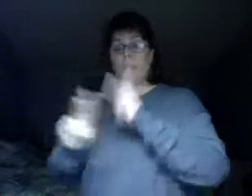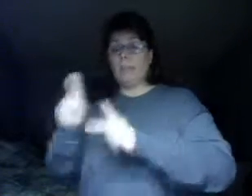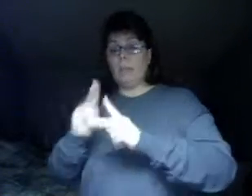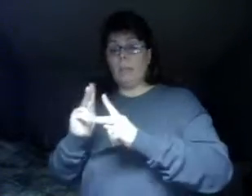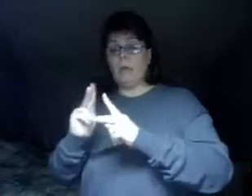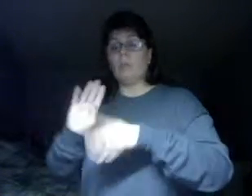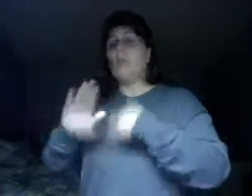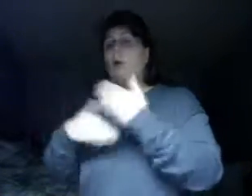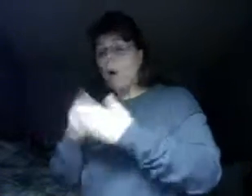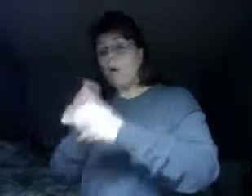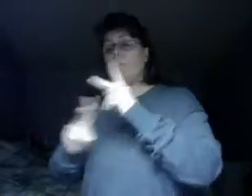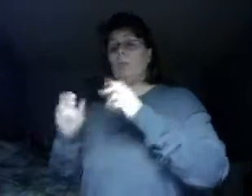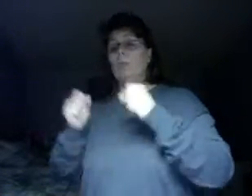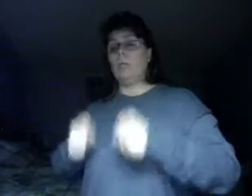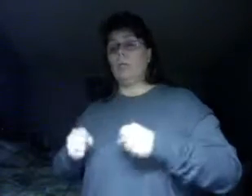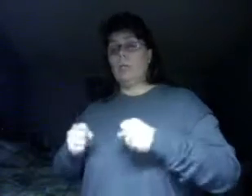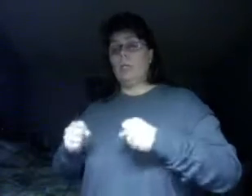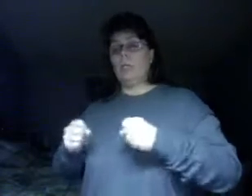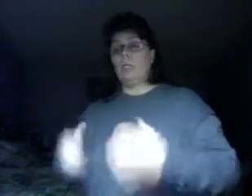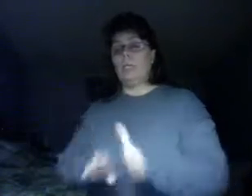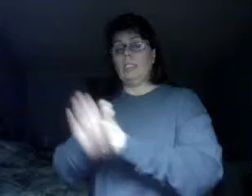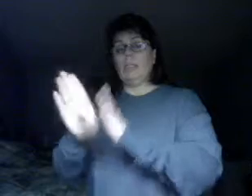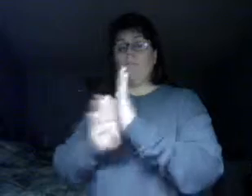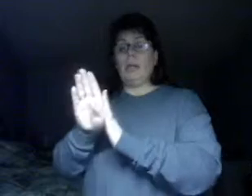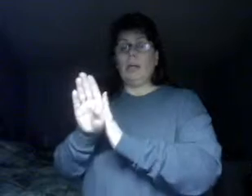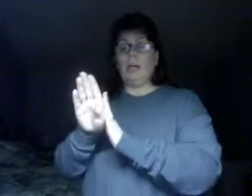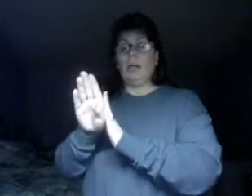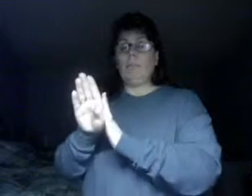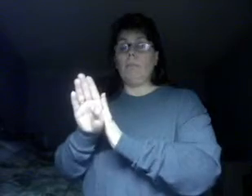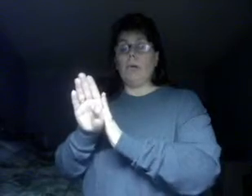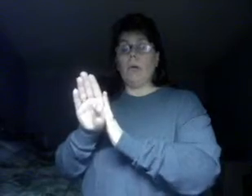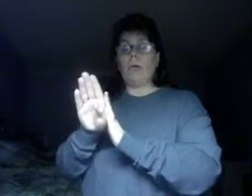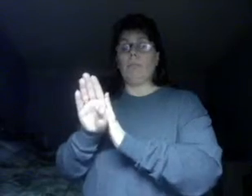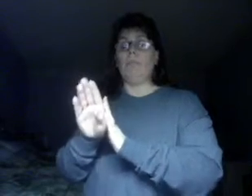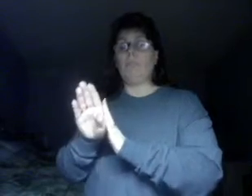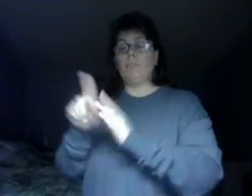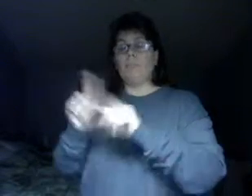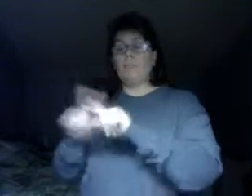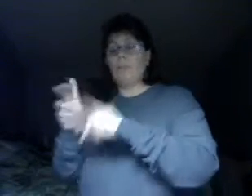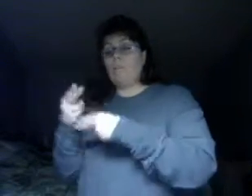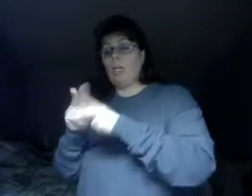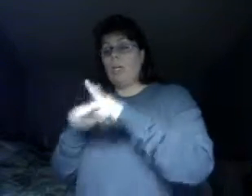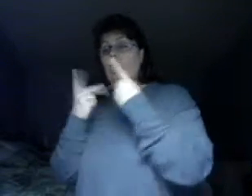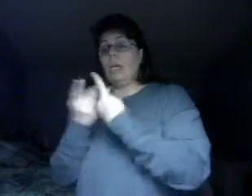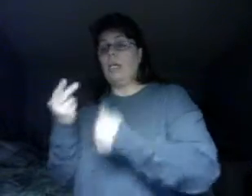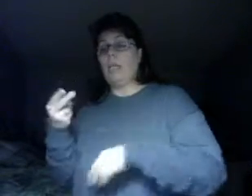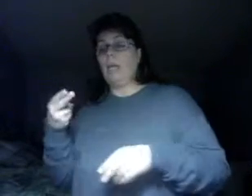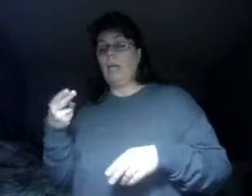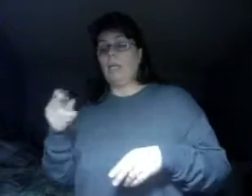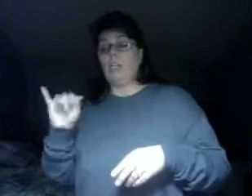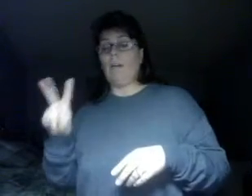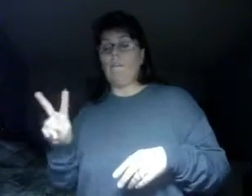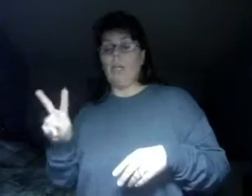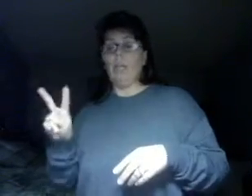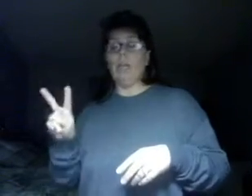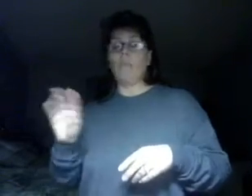develop Kaposi sarcoma, and it also can appear on internal organs and people can die from it. Some other examples that are